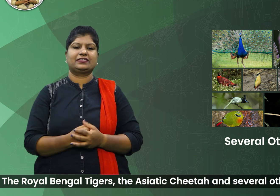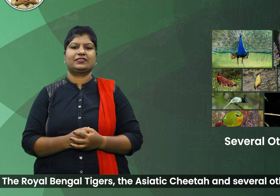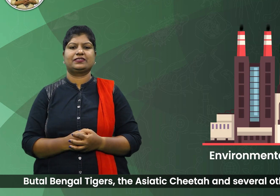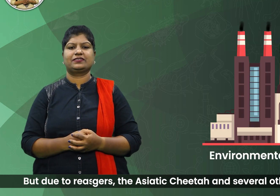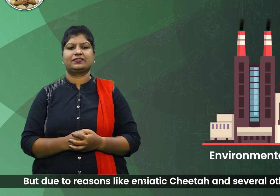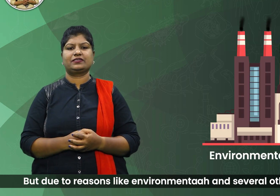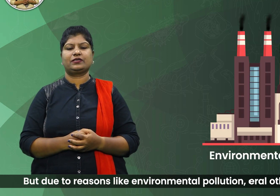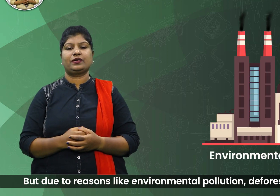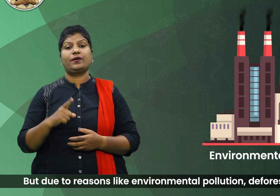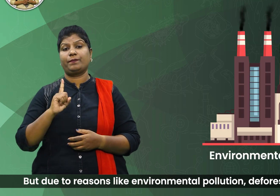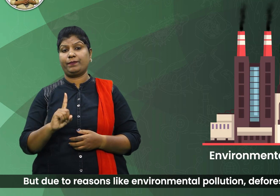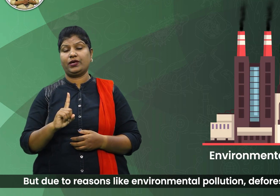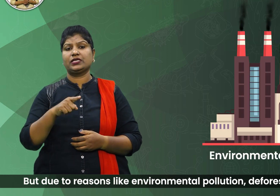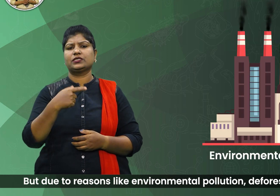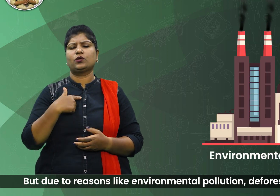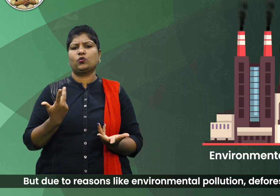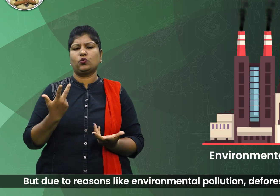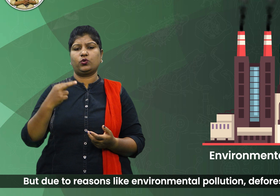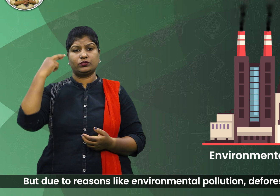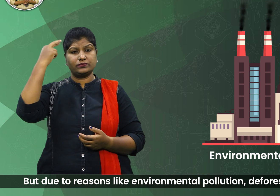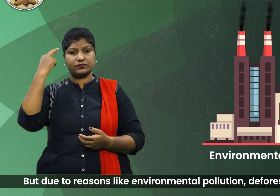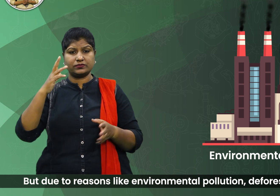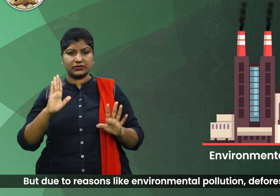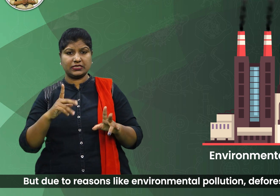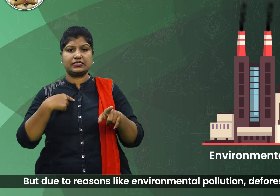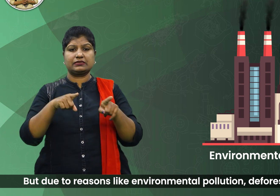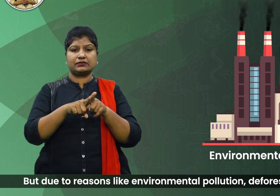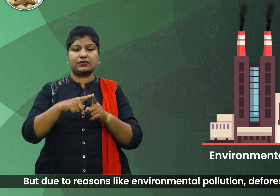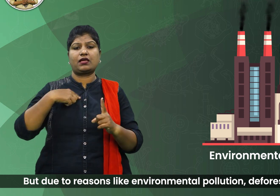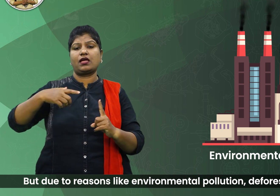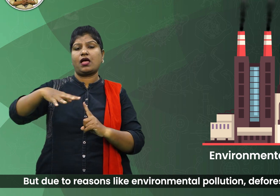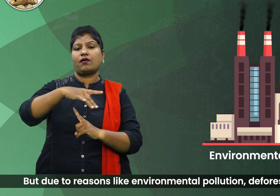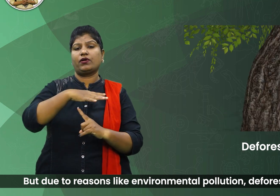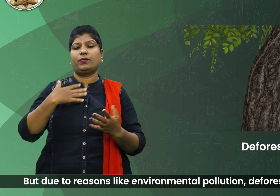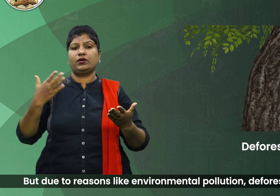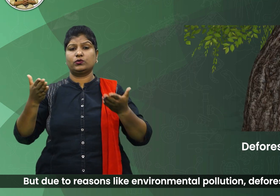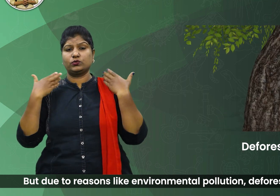But due to reasons like environmental pollution,